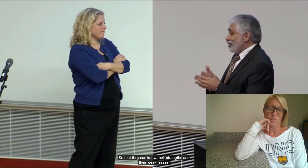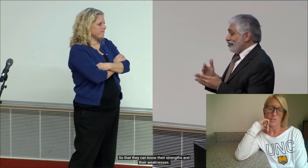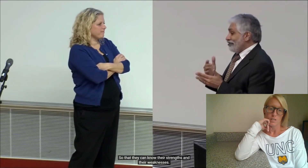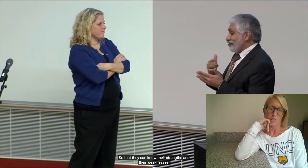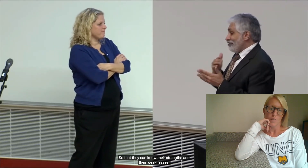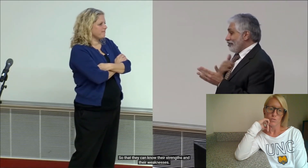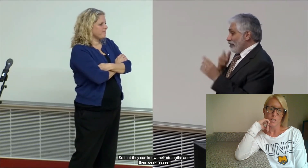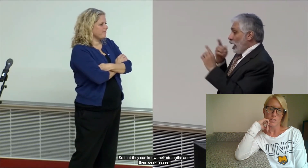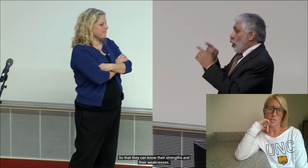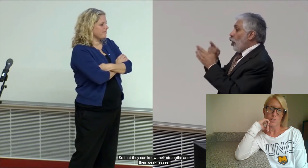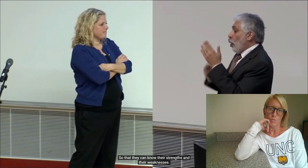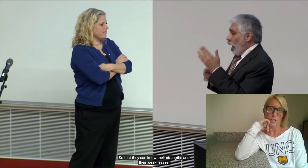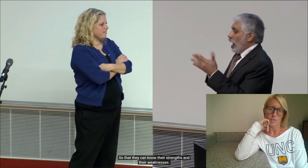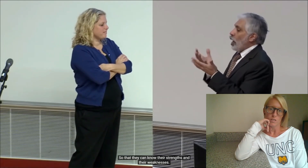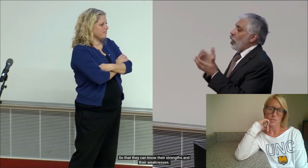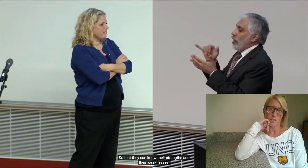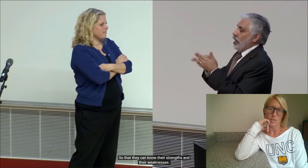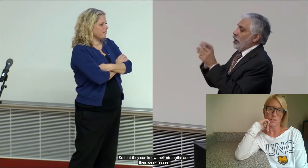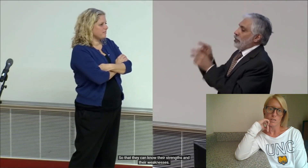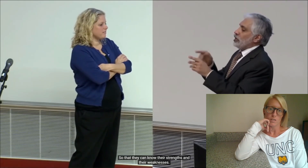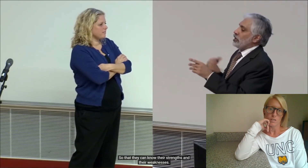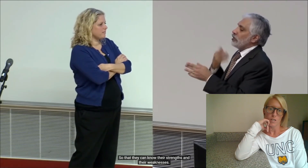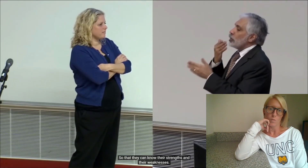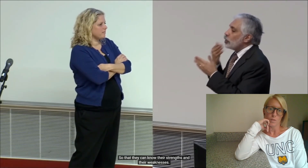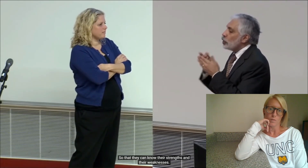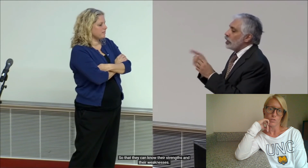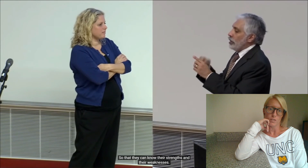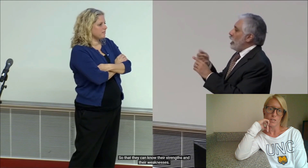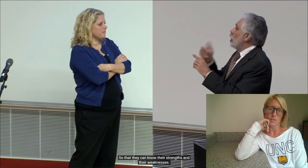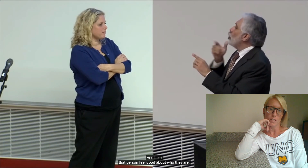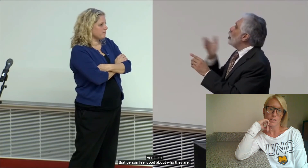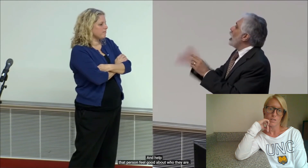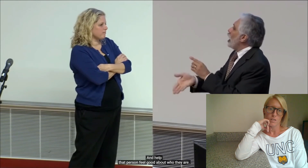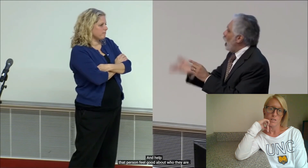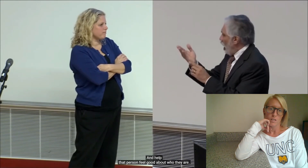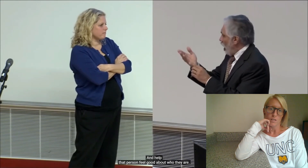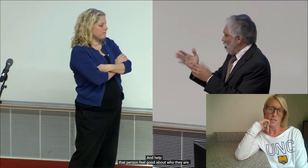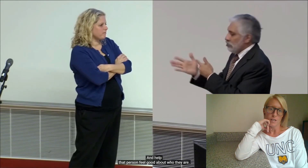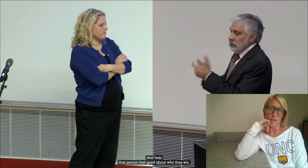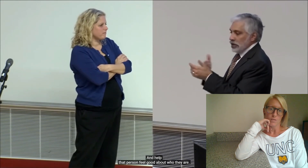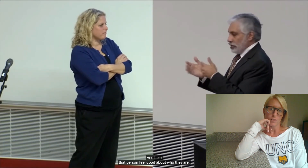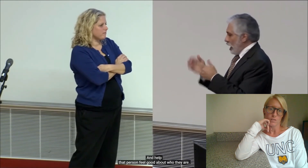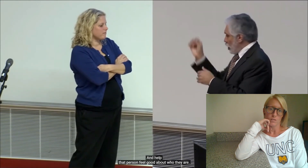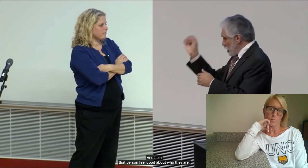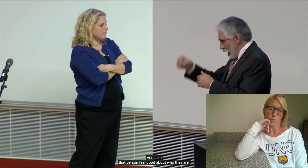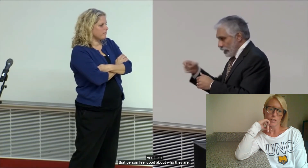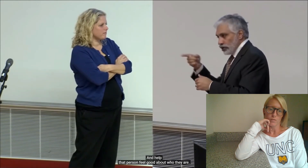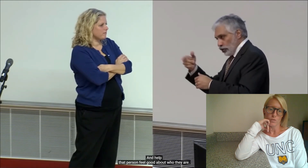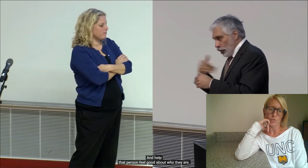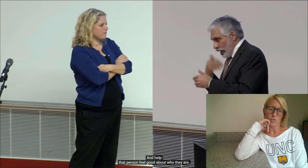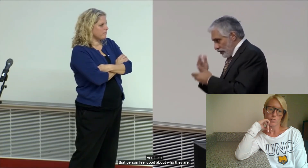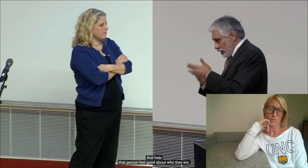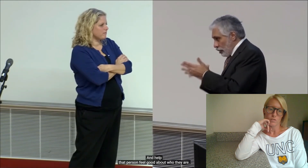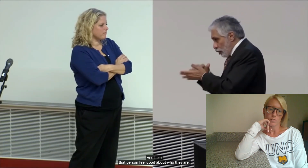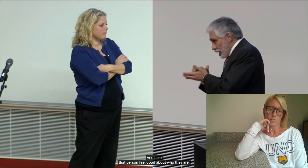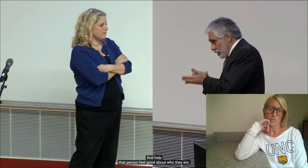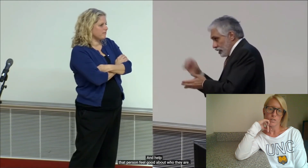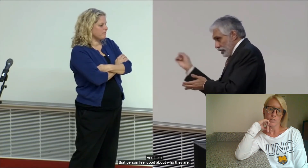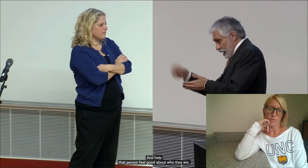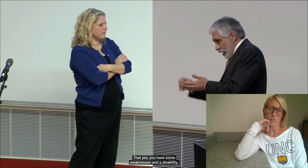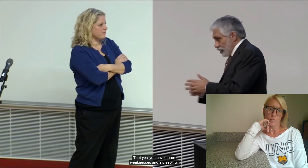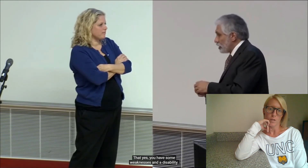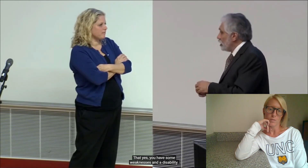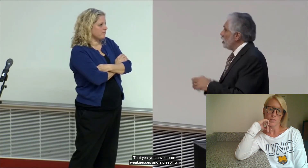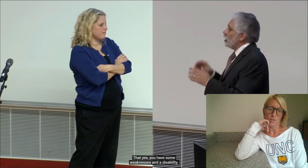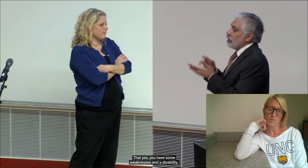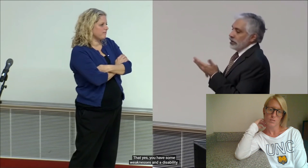and can they have know strengths their and strengths and their weaknesses, weaknesses and help them understand and that help that person they feel can good have a about who they bright are. future